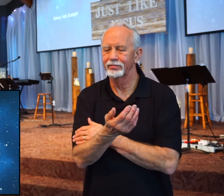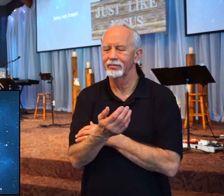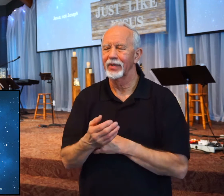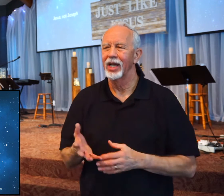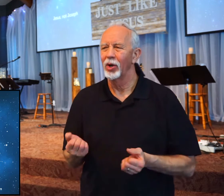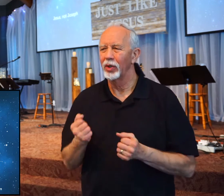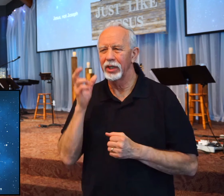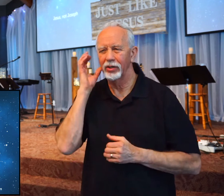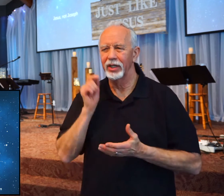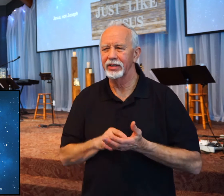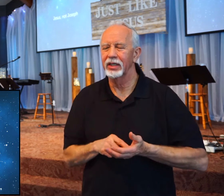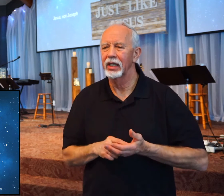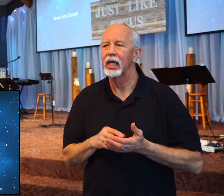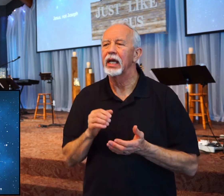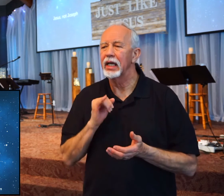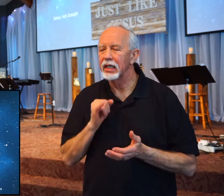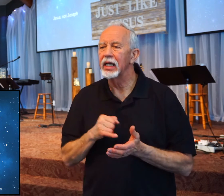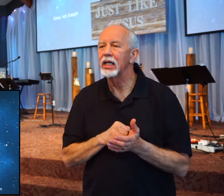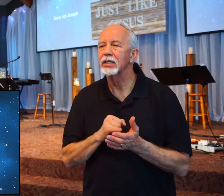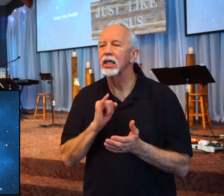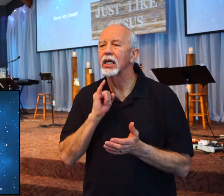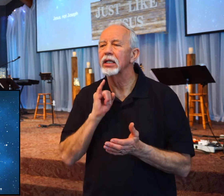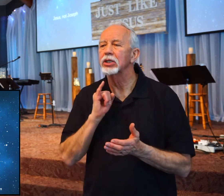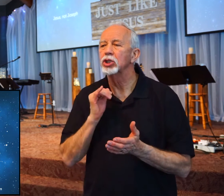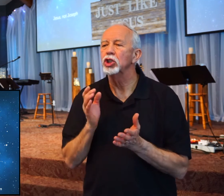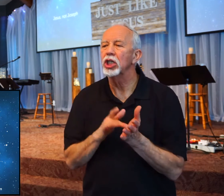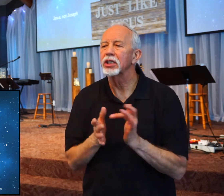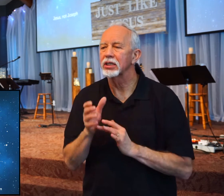I want you to hear this. It's Jesus, not Joseph.